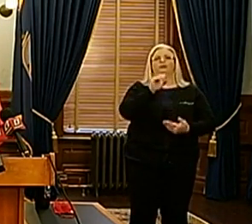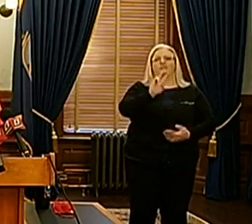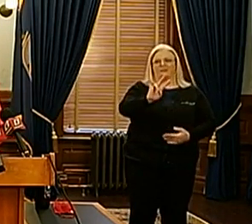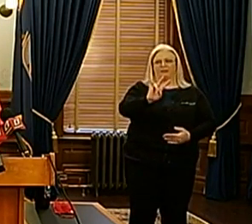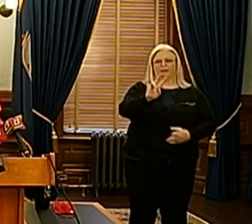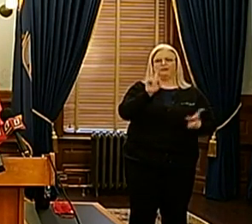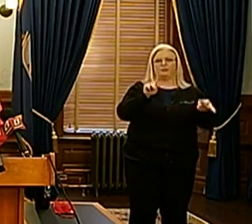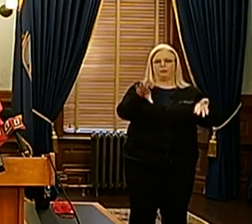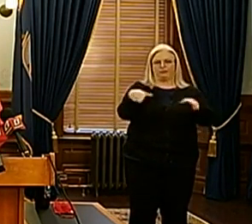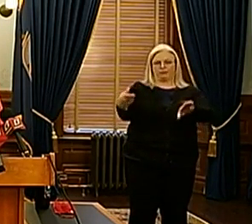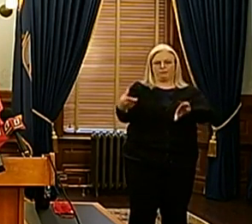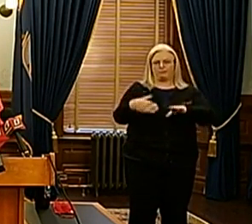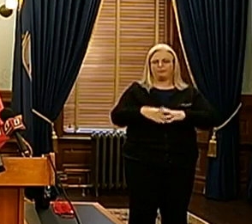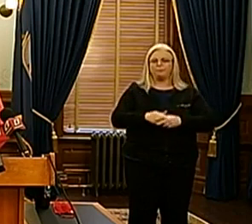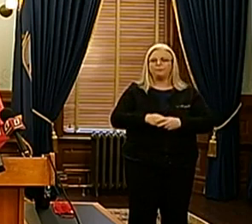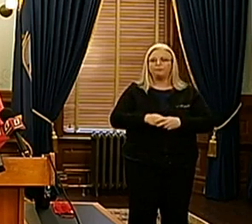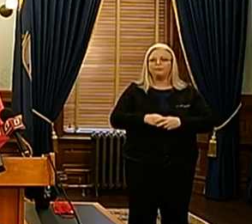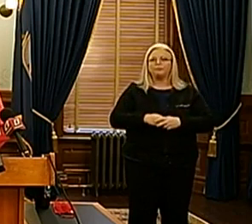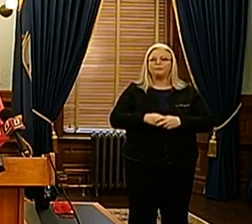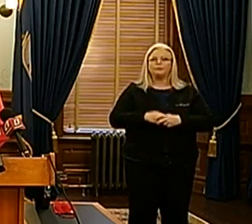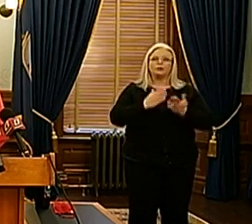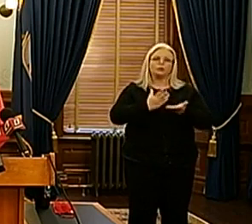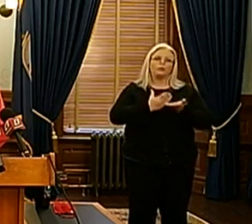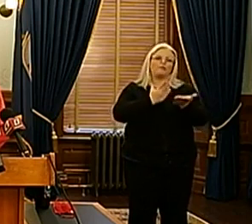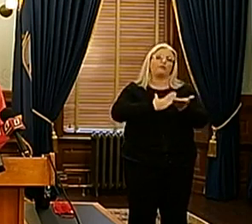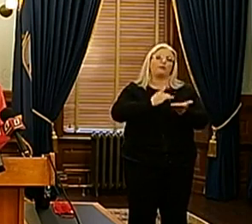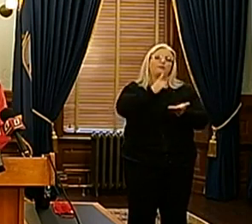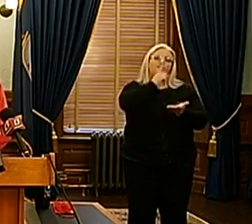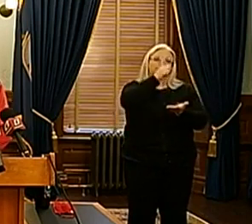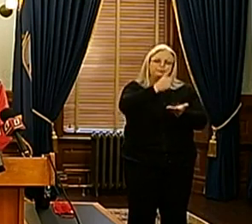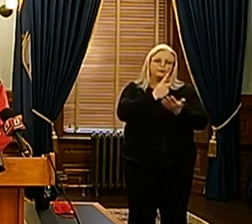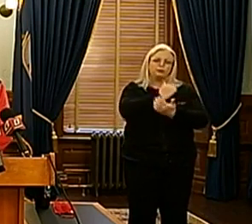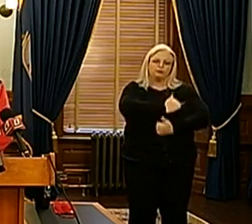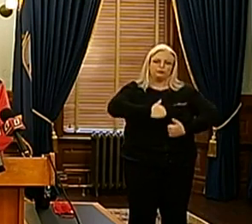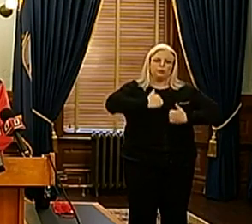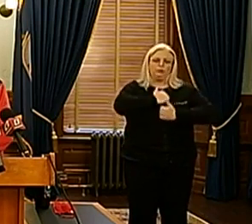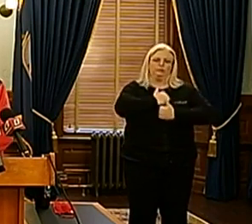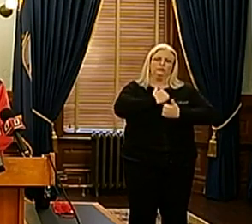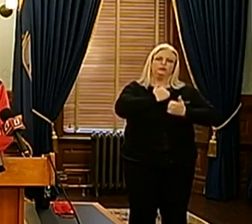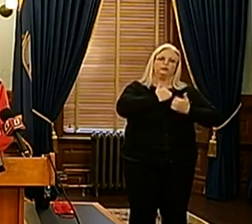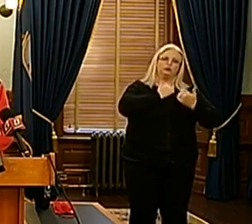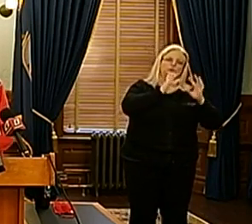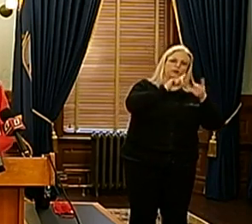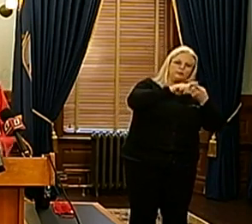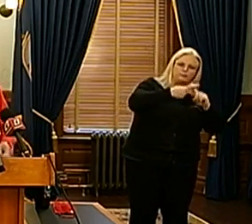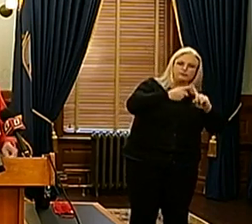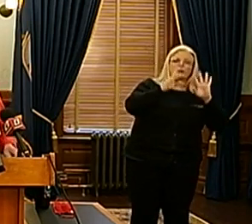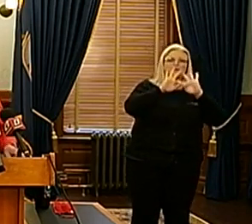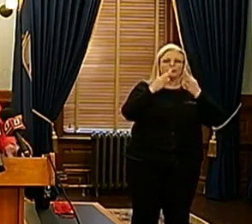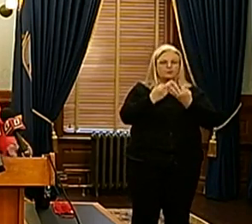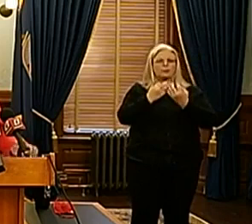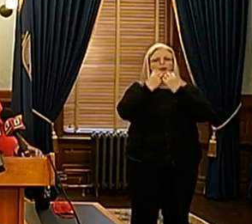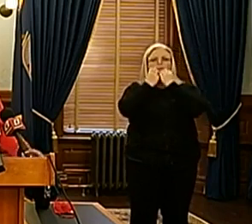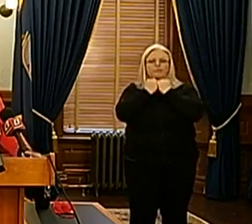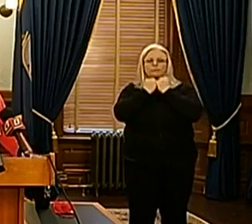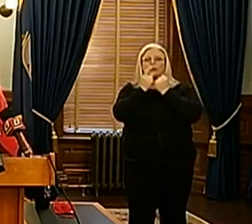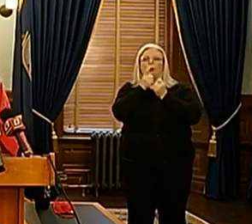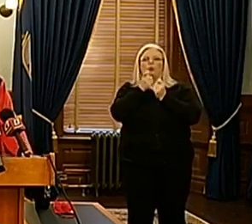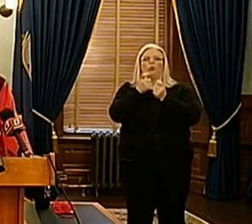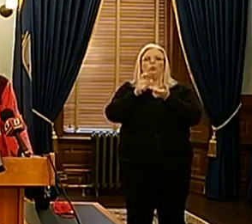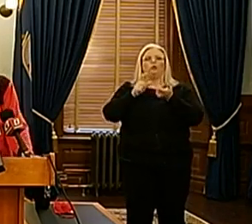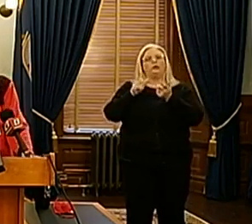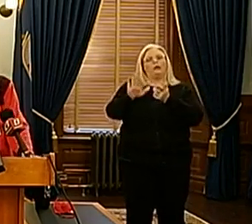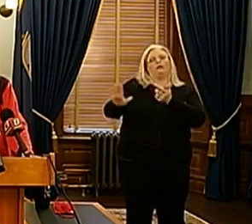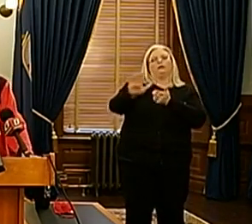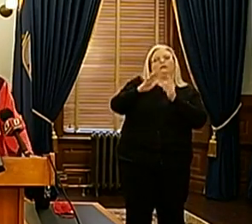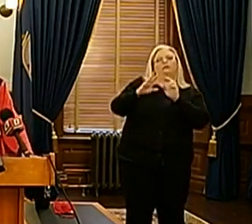deaths. I offer my sincere condolences to the family, friends, and loved ones of those who have succumbed to